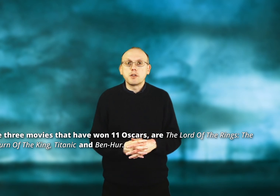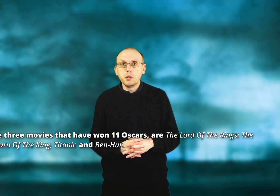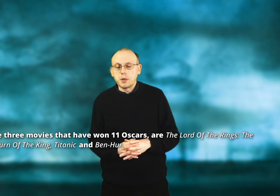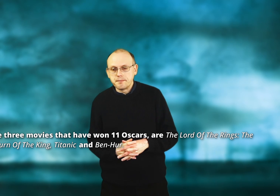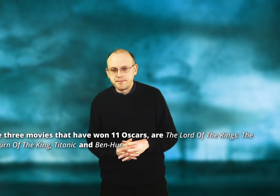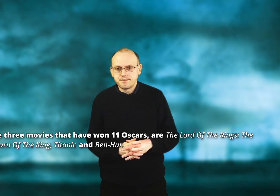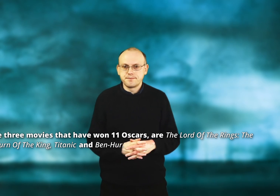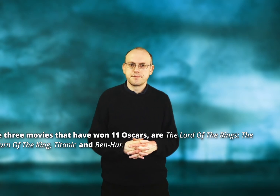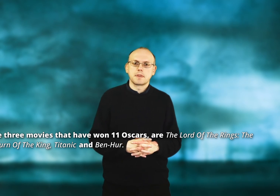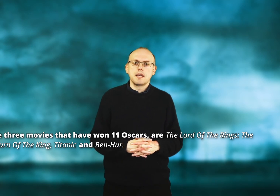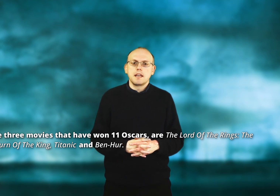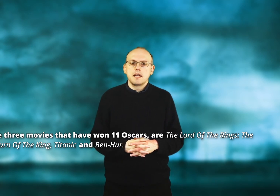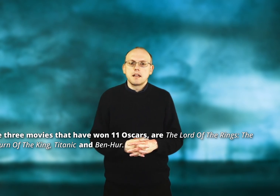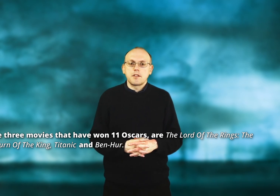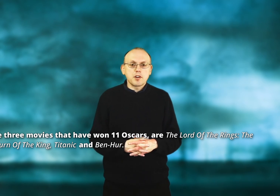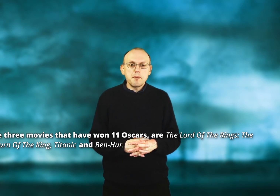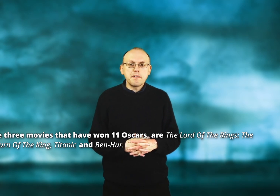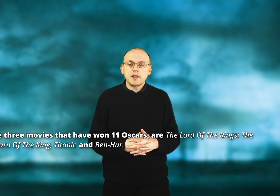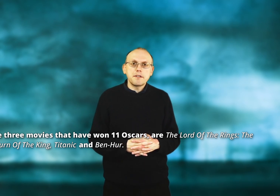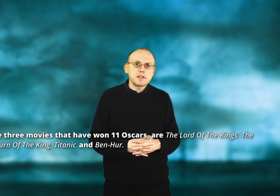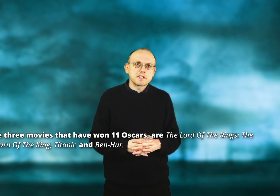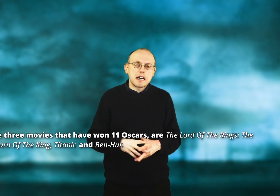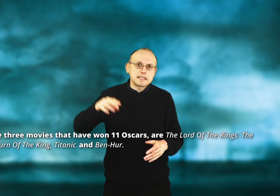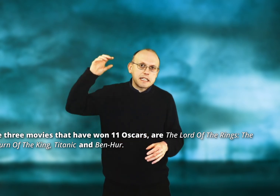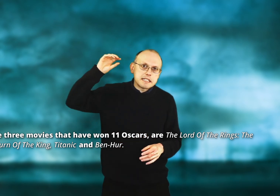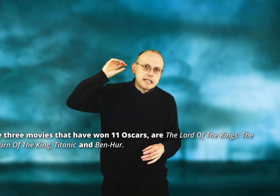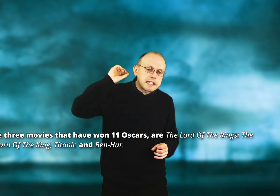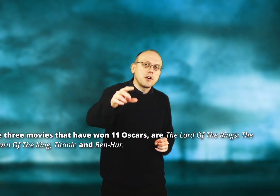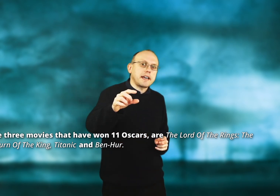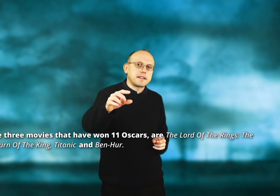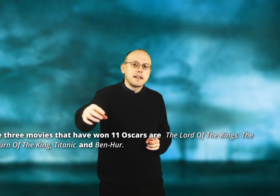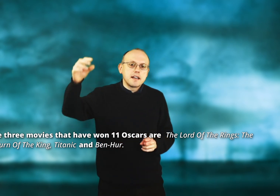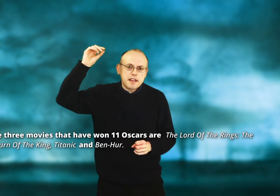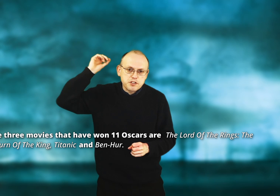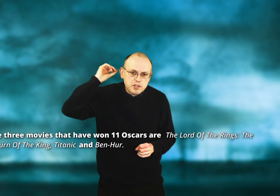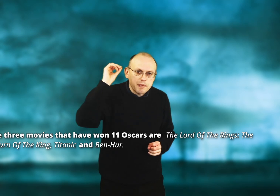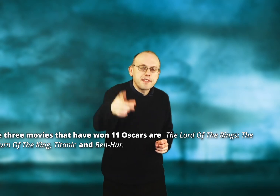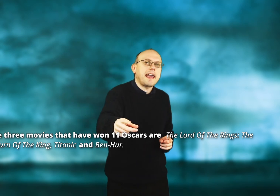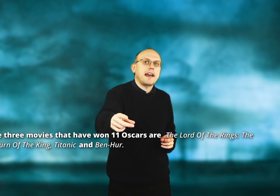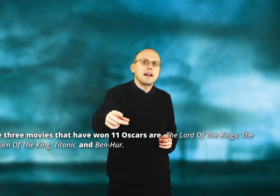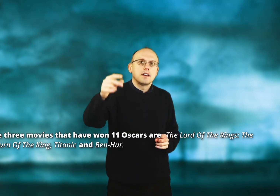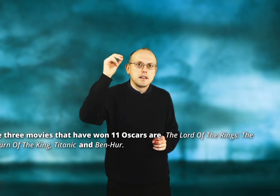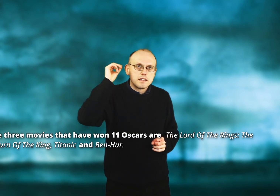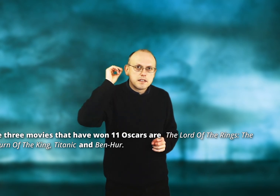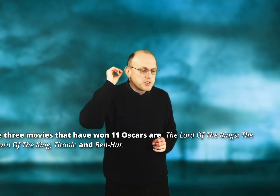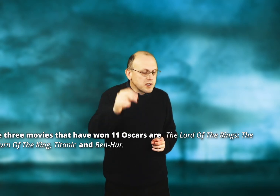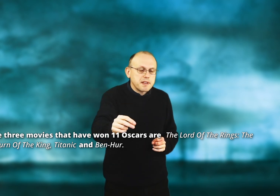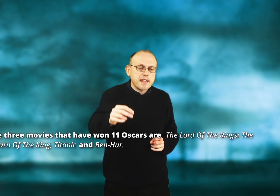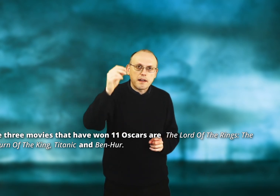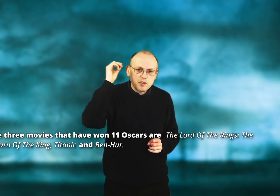Ben-Hur. The comma after 11 Oscars is incorrect. That shouldn't be there. Shouldn't be there. We shouldn't